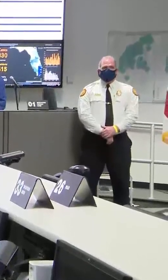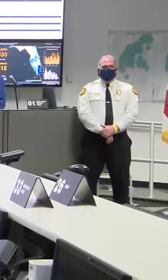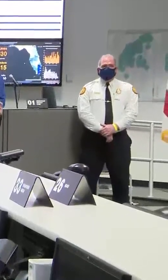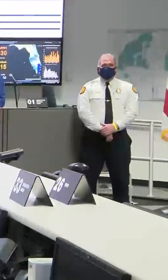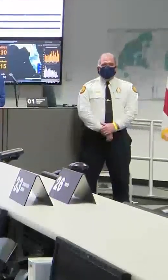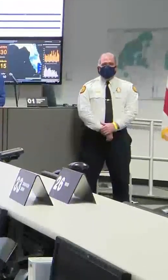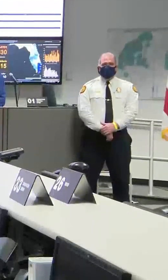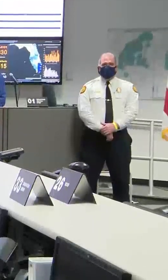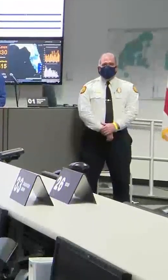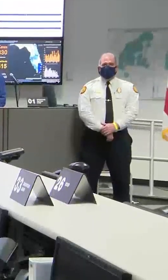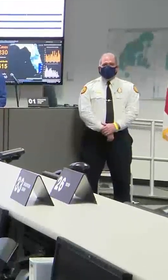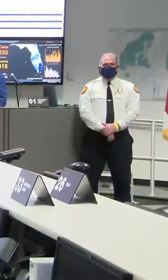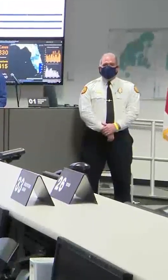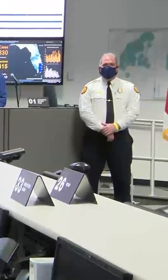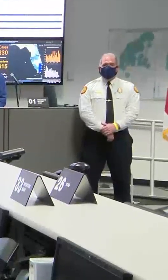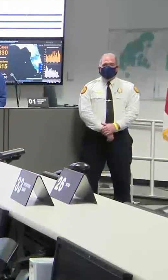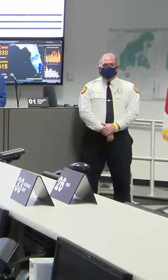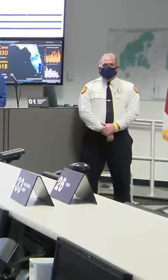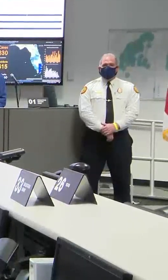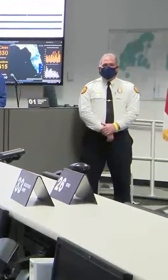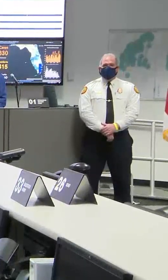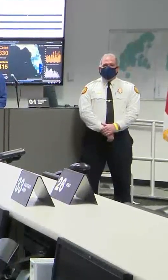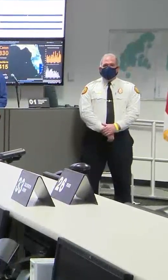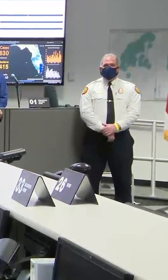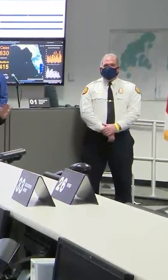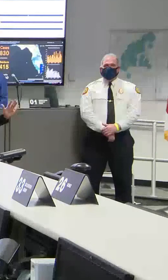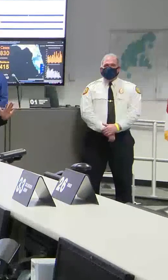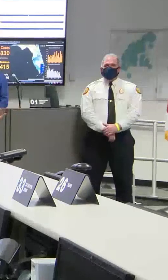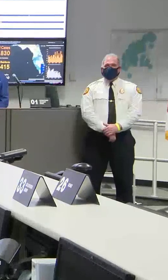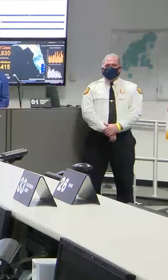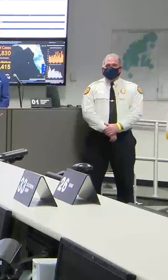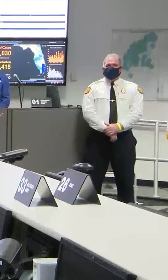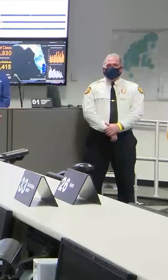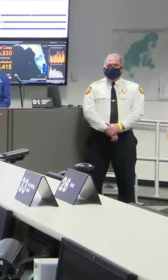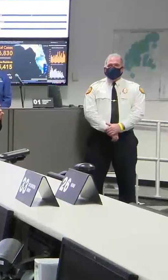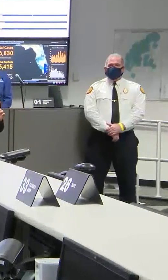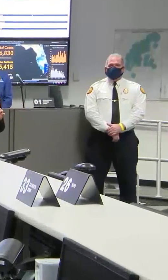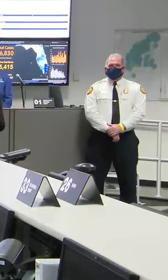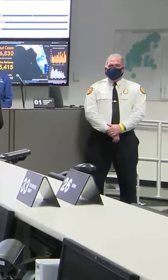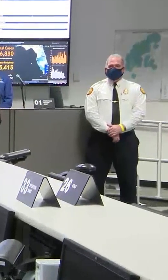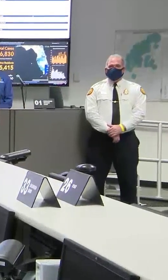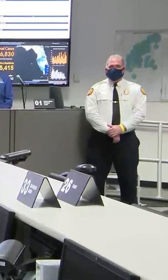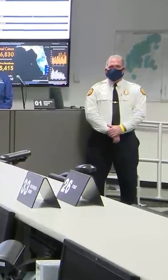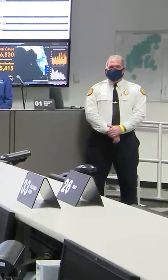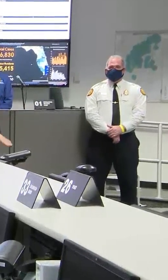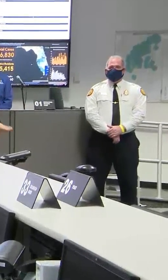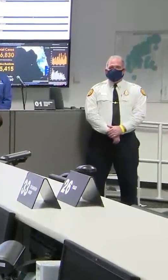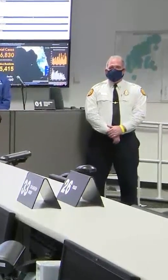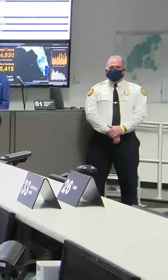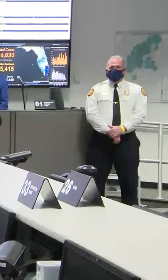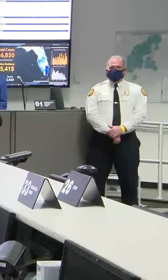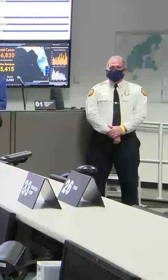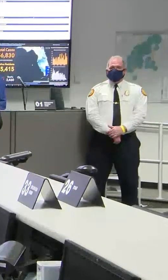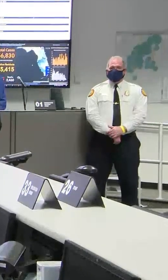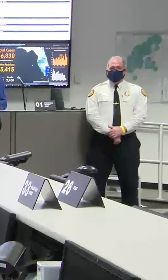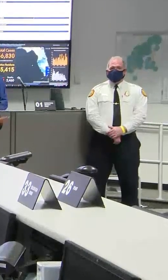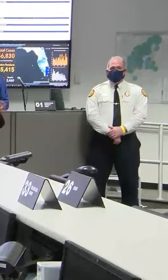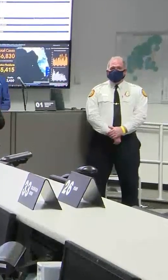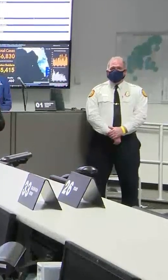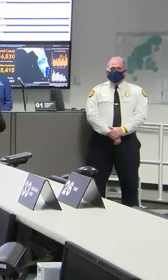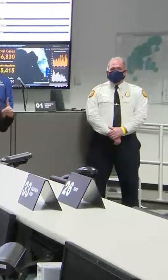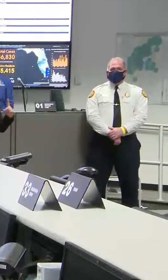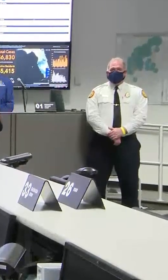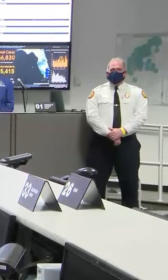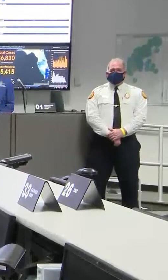planning, and then also planning for the hurricane season in light of COVID-19. Again, a fabulous job. Thank you, Frank. I appreciate